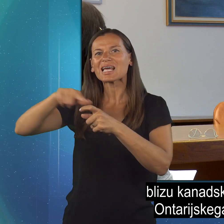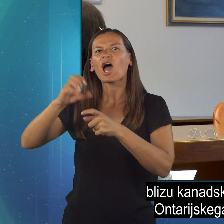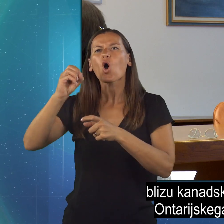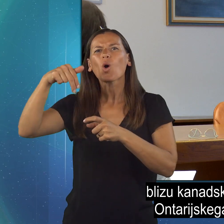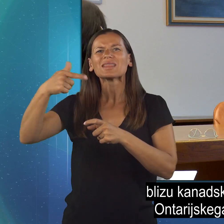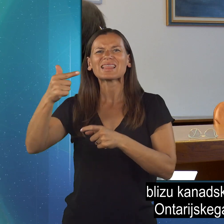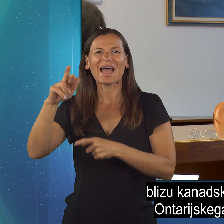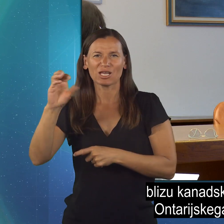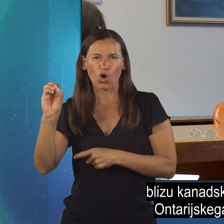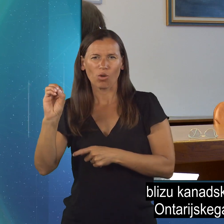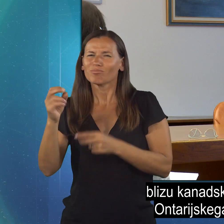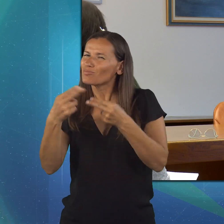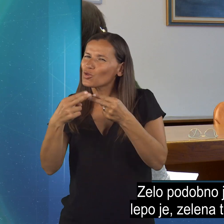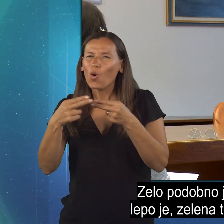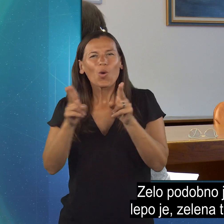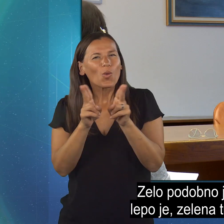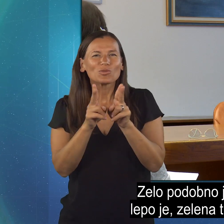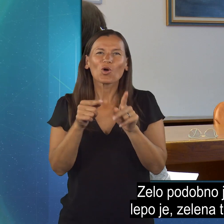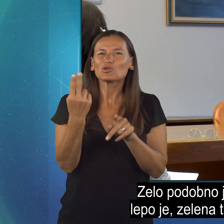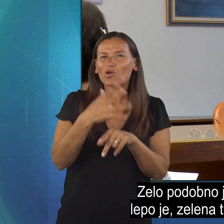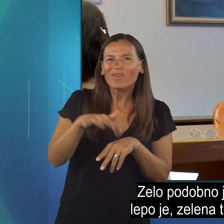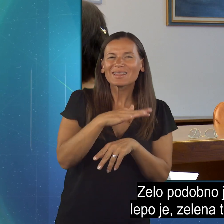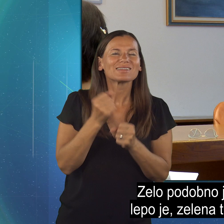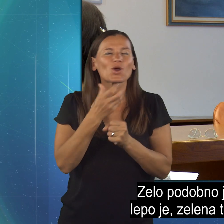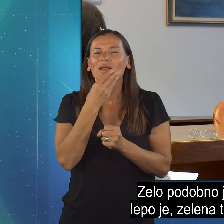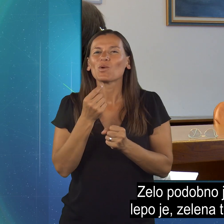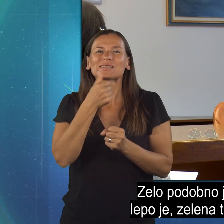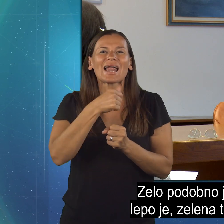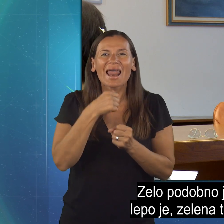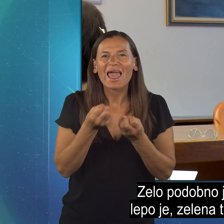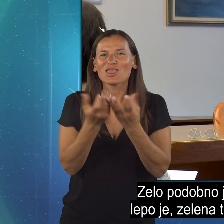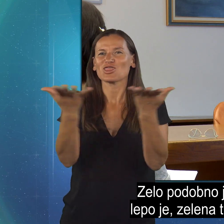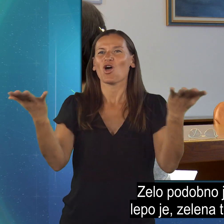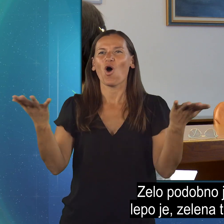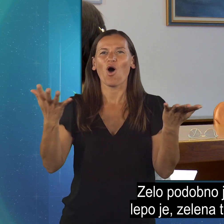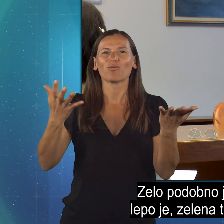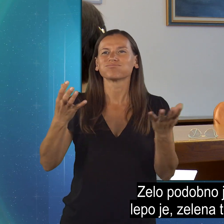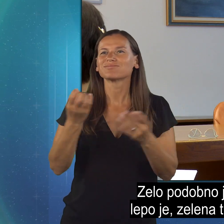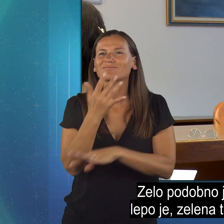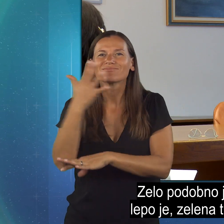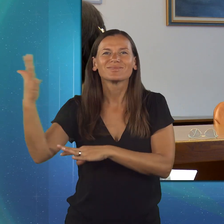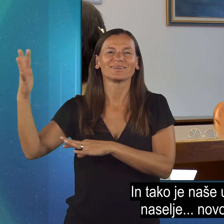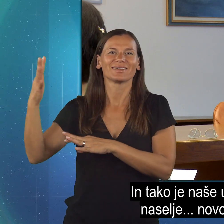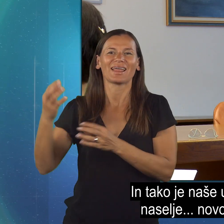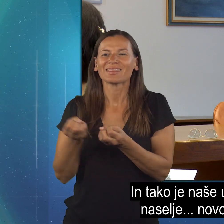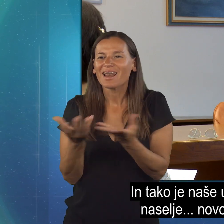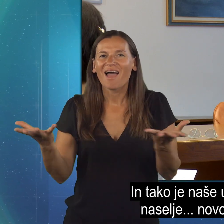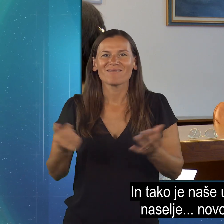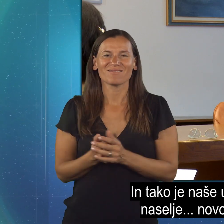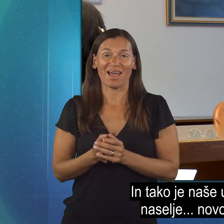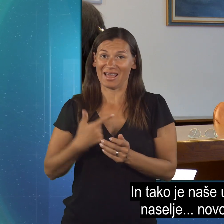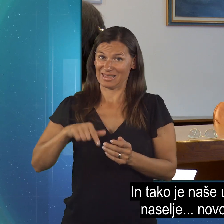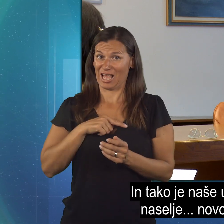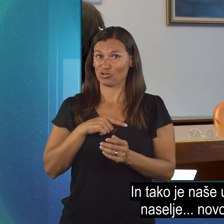border on Lake Ontario. Very similar to Slovenia, beautiful green grass, trees. And so our